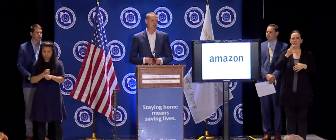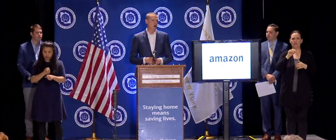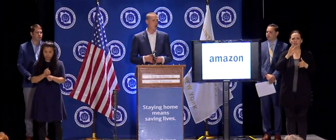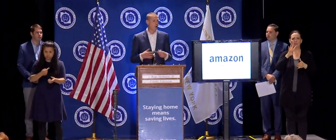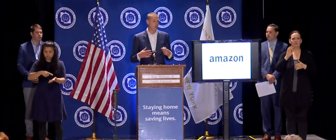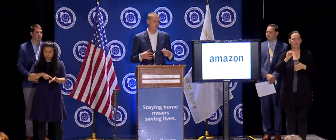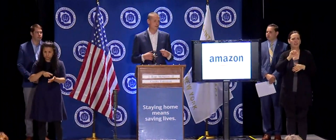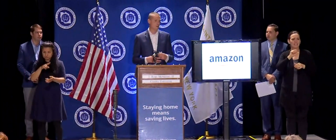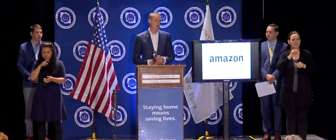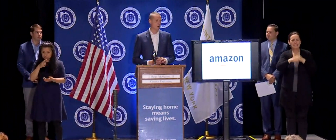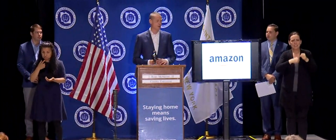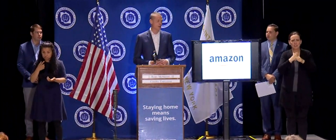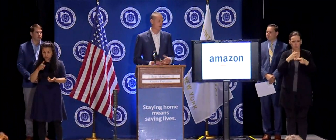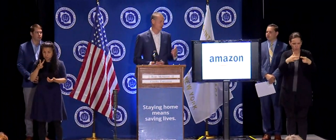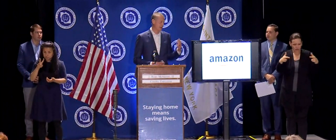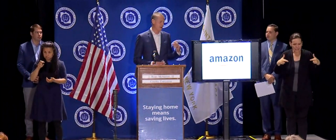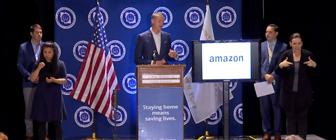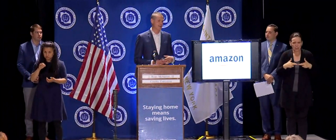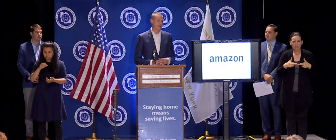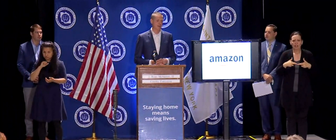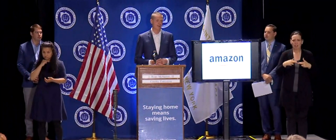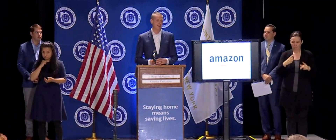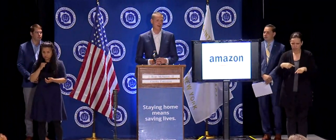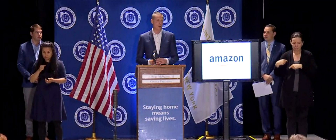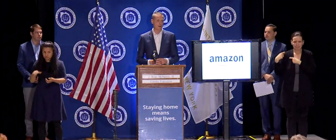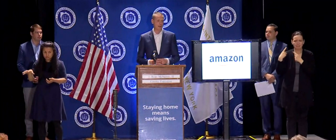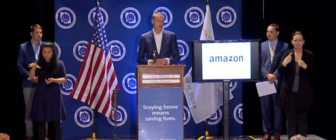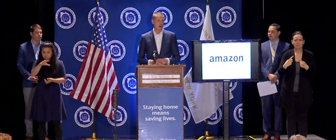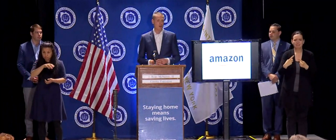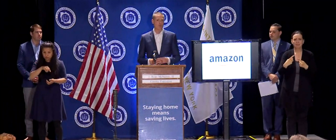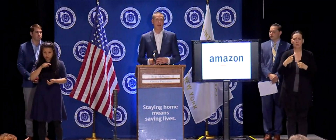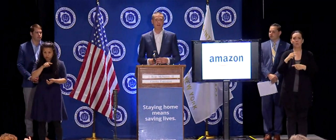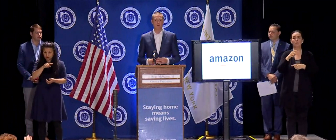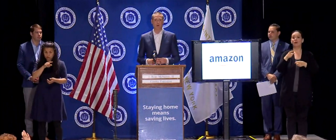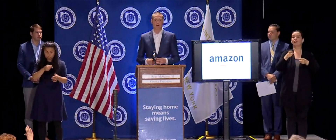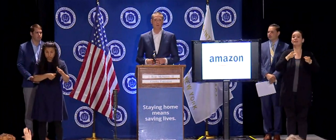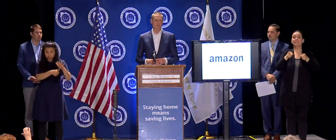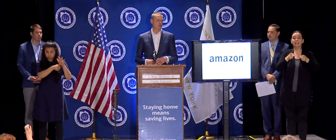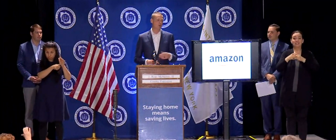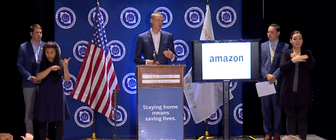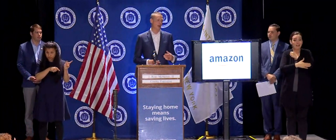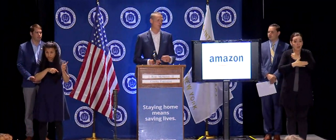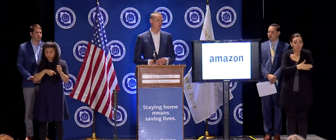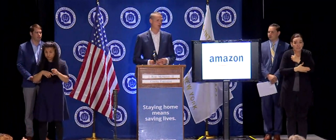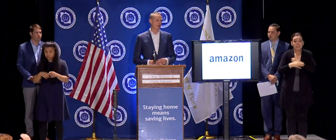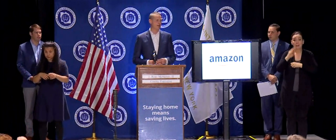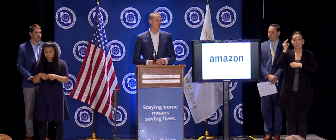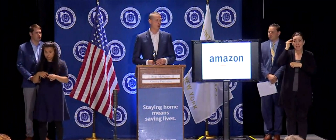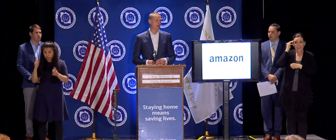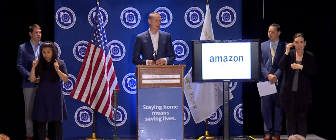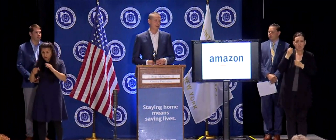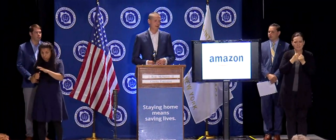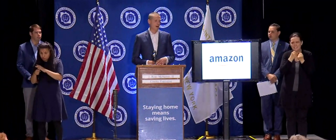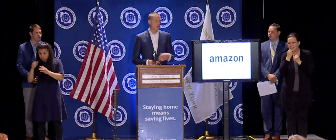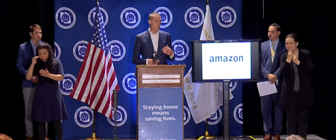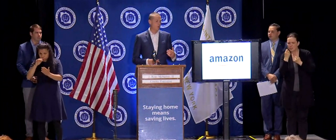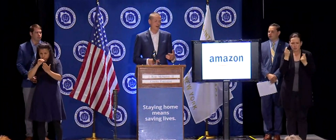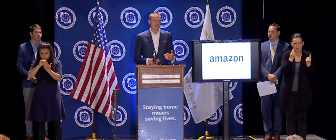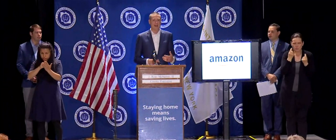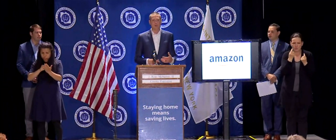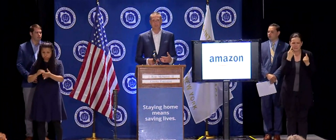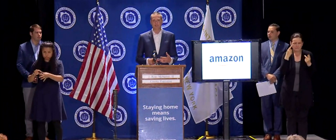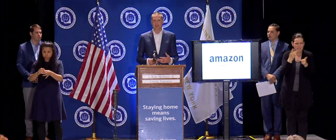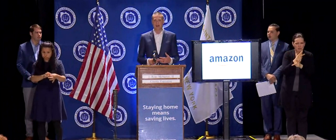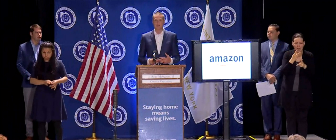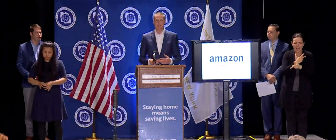region, all of the team members, starting with the county executive on down, rallied around this unique opportunity to bring more